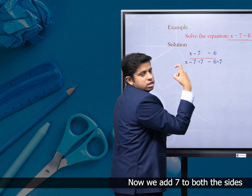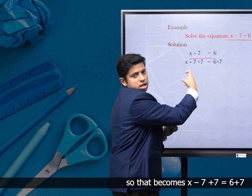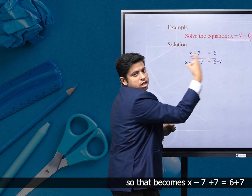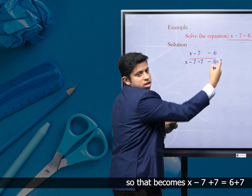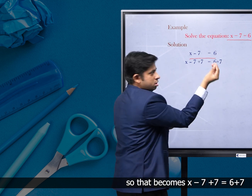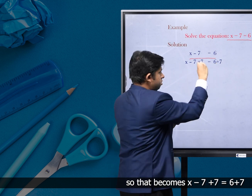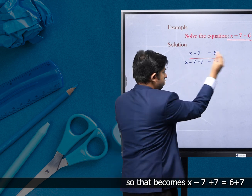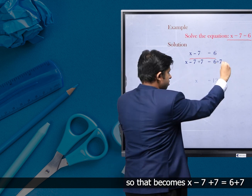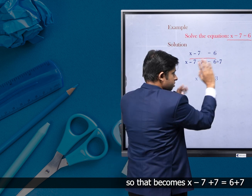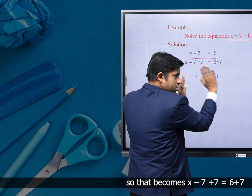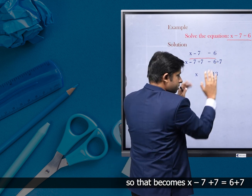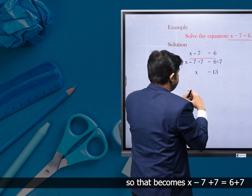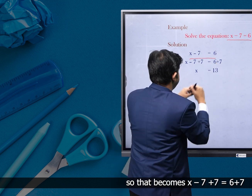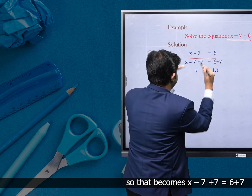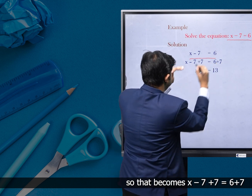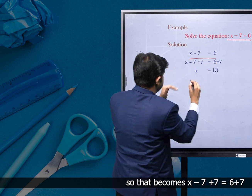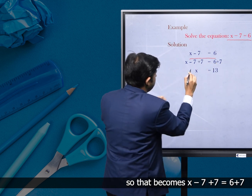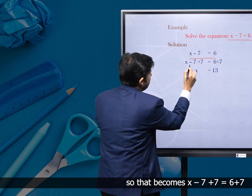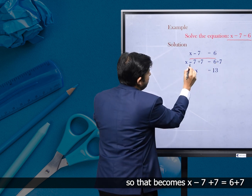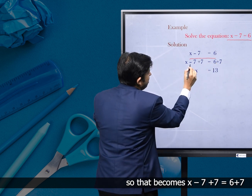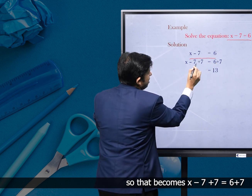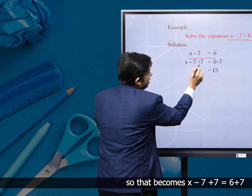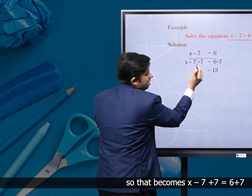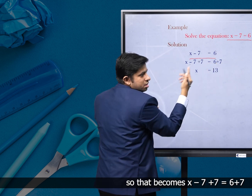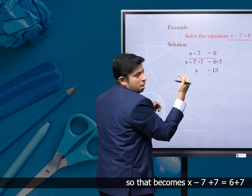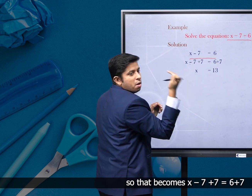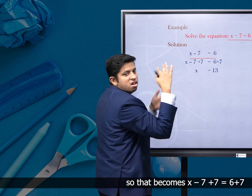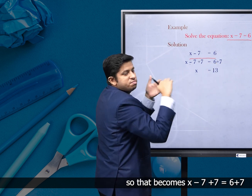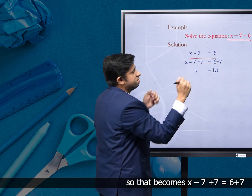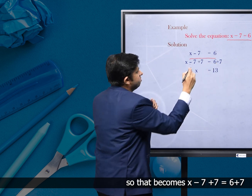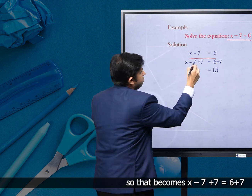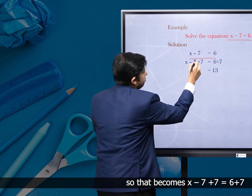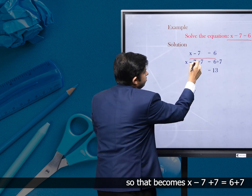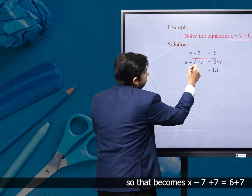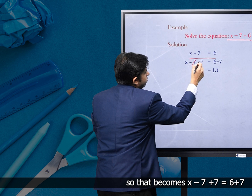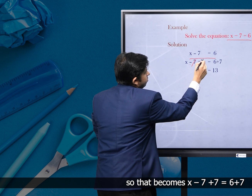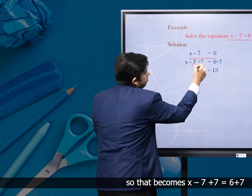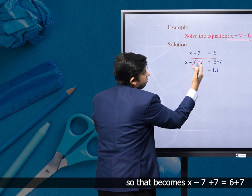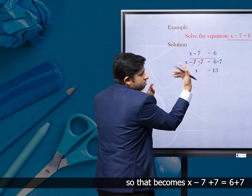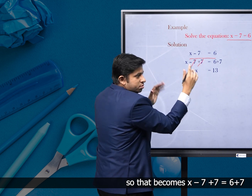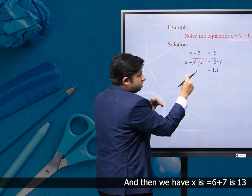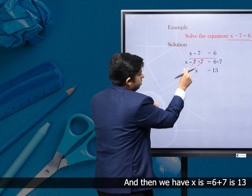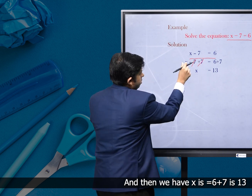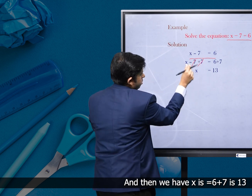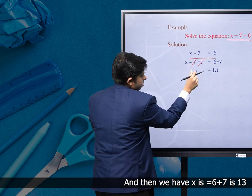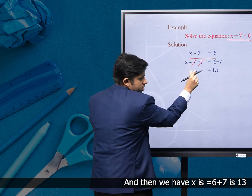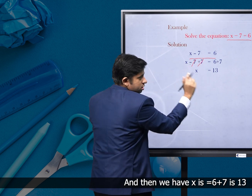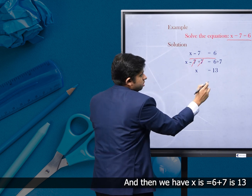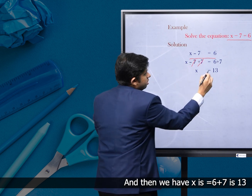So that becomes x minus 7 plus 7 is equal to 6 plus 7. Minus 7 plus 7 cancels, and then we have x is